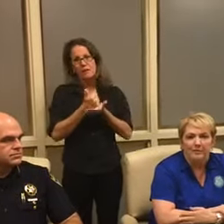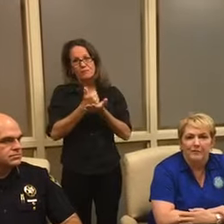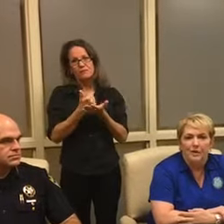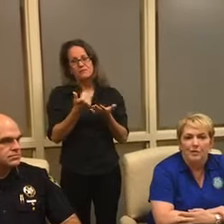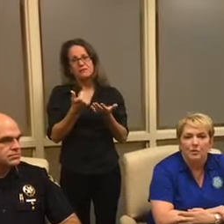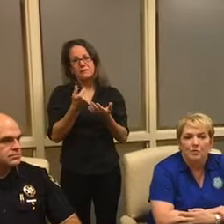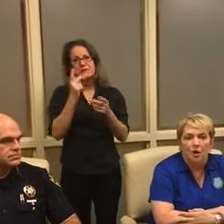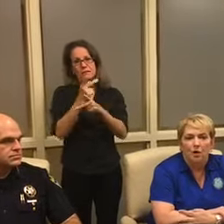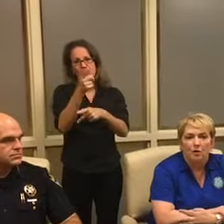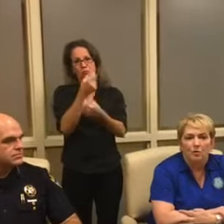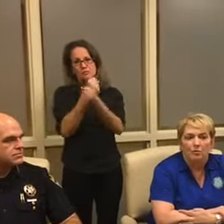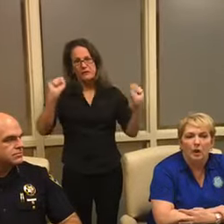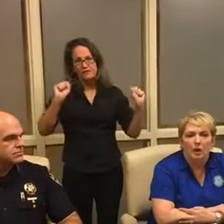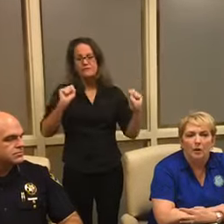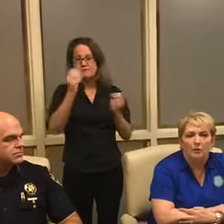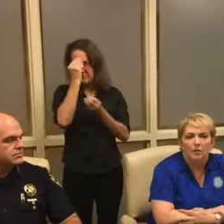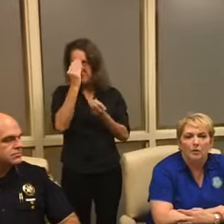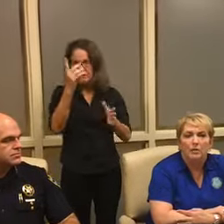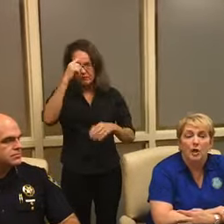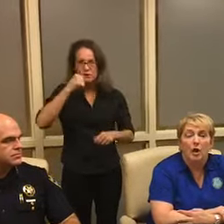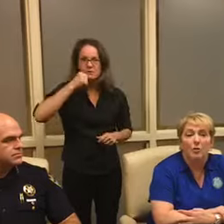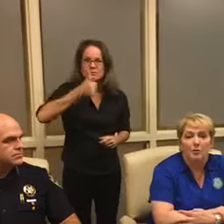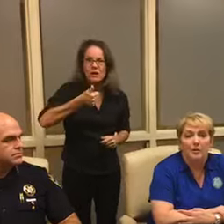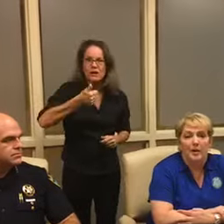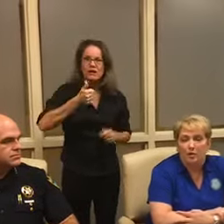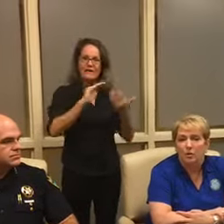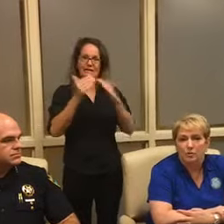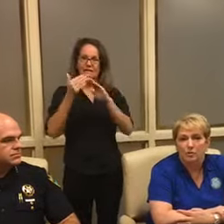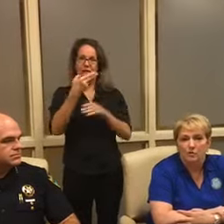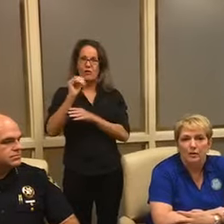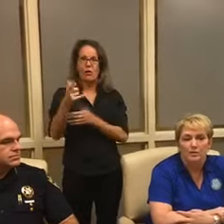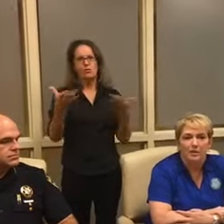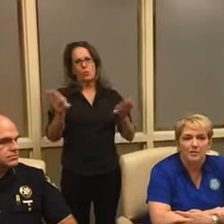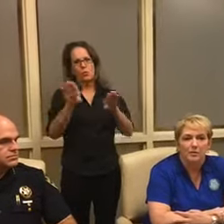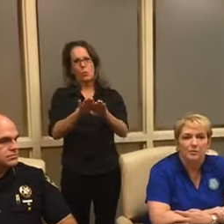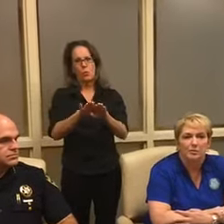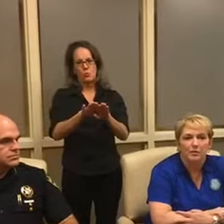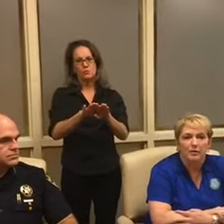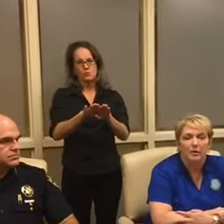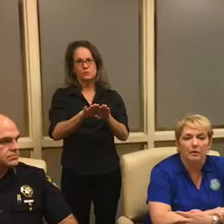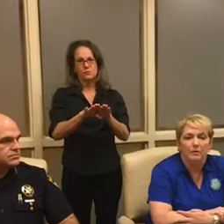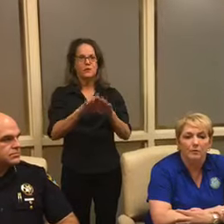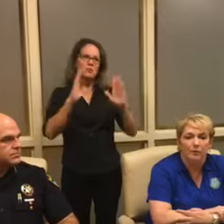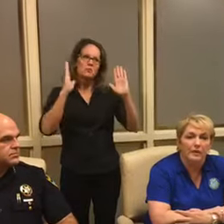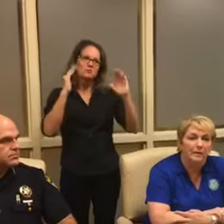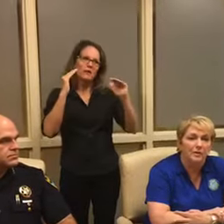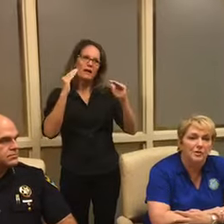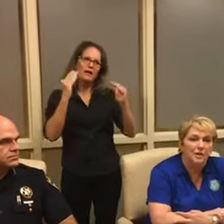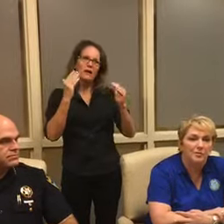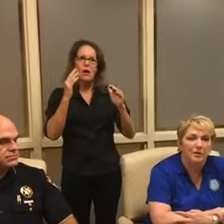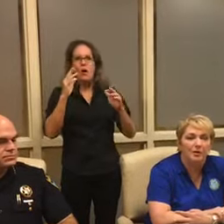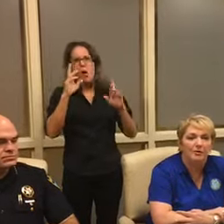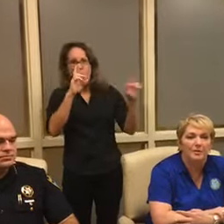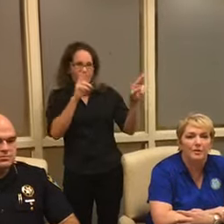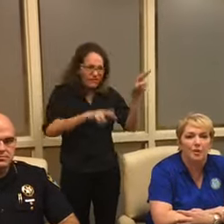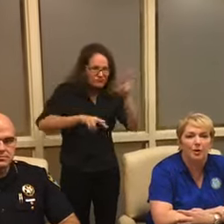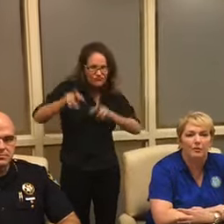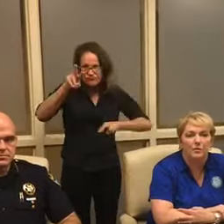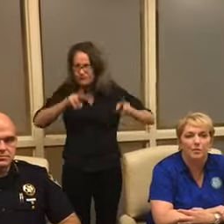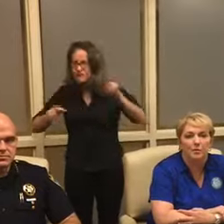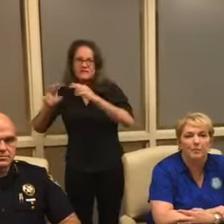matter of information, tomorrow our city hall will remain closed. We expect to be doing hopefully damage assessment throughout the